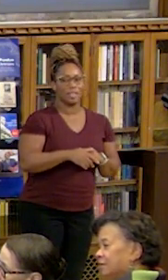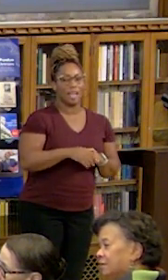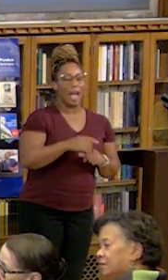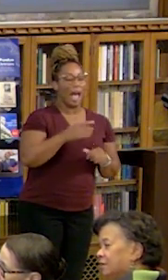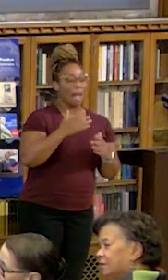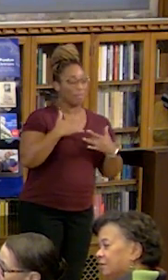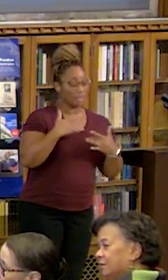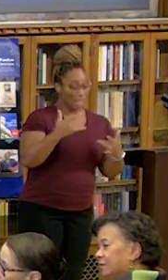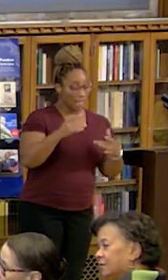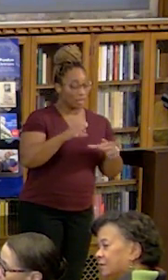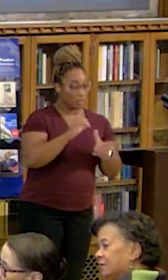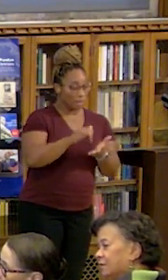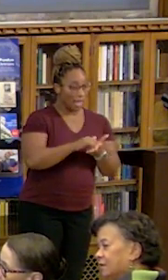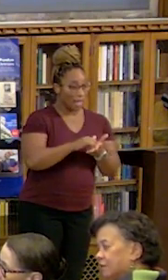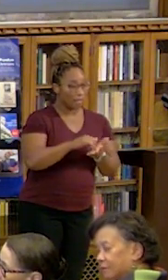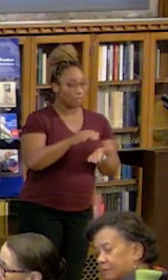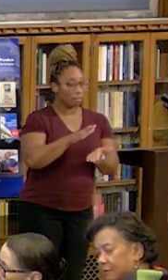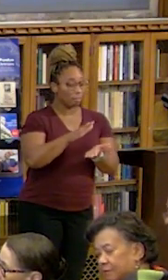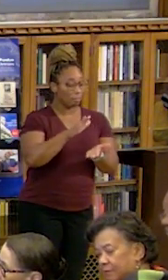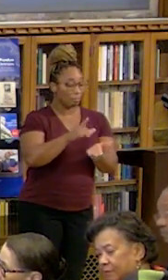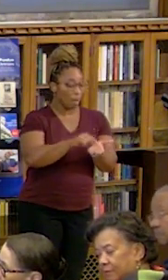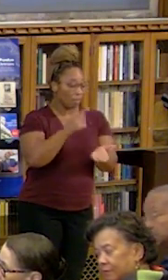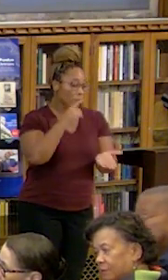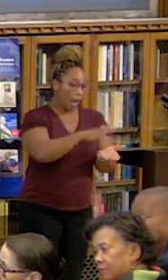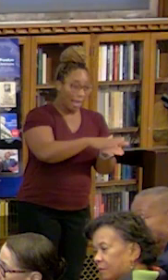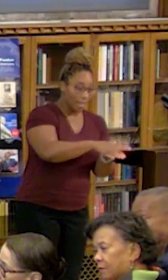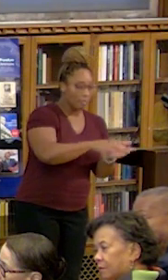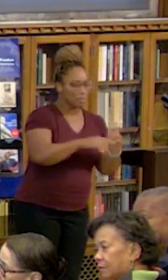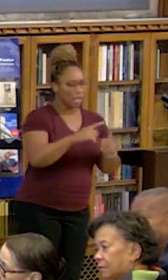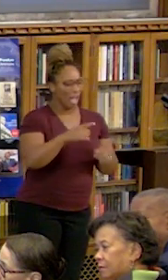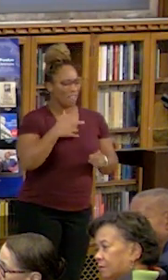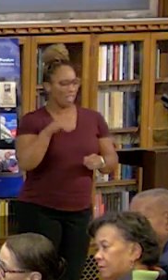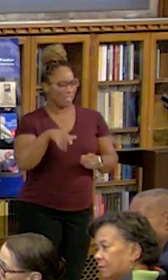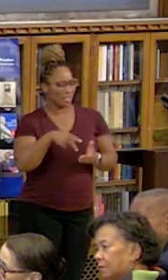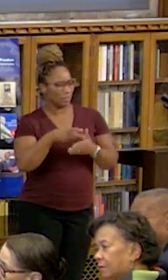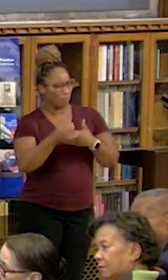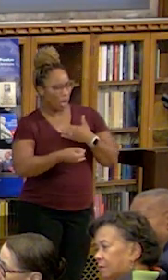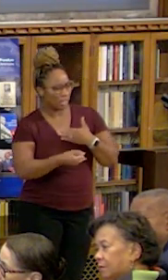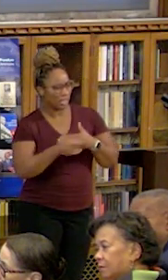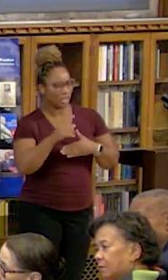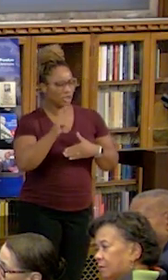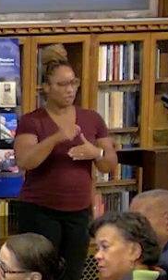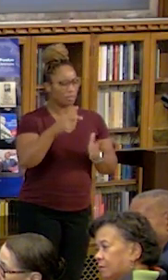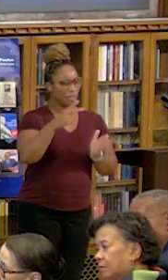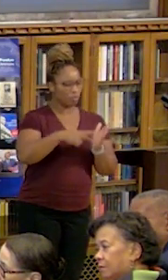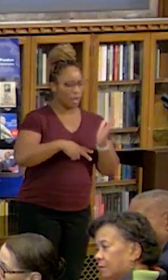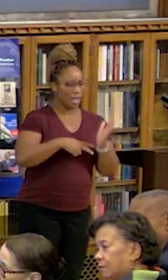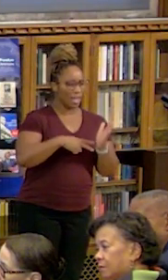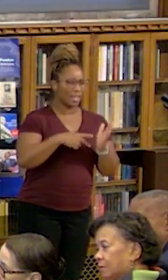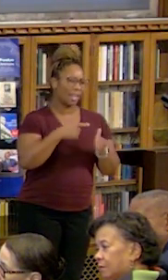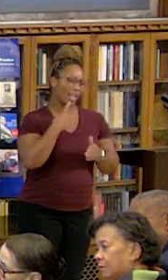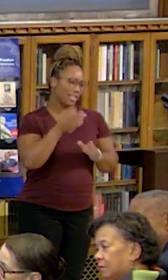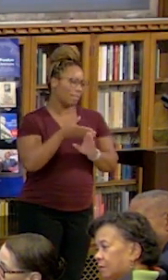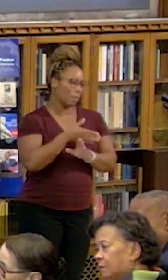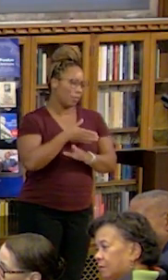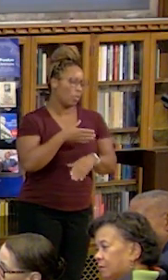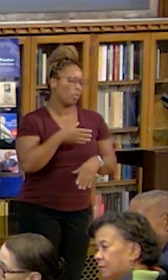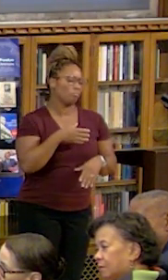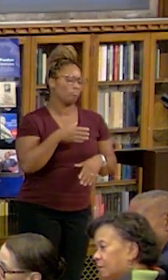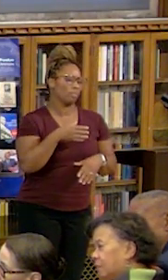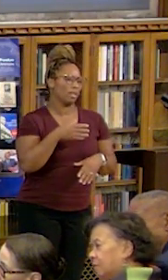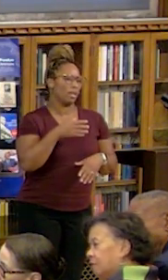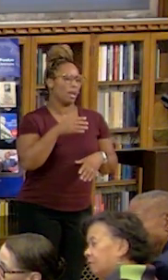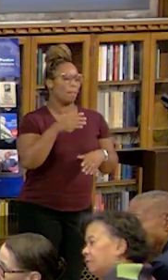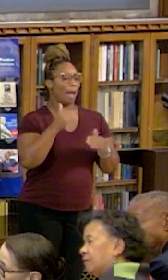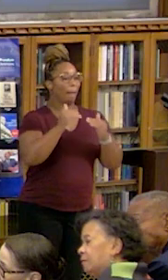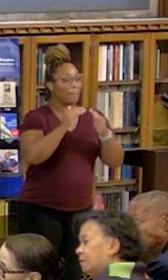delighted to to do that as well but I felt like this project needed to be read and I've said this you know before